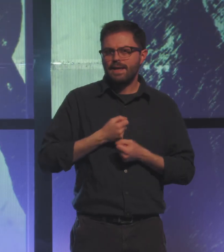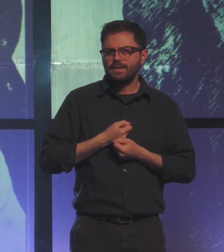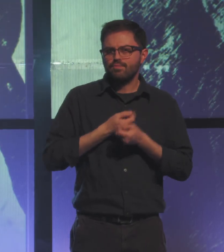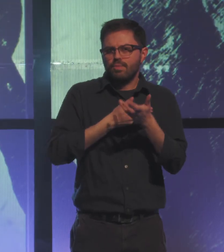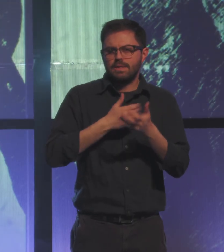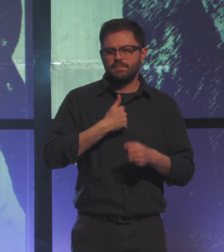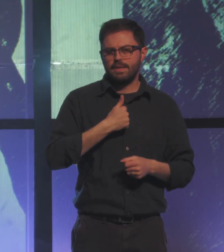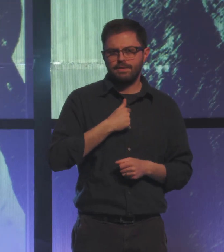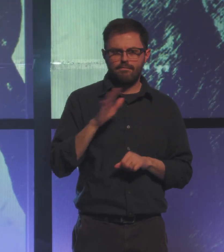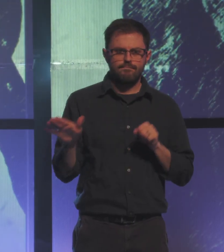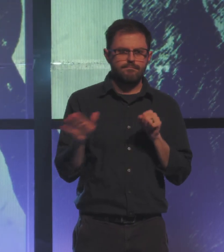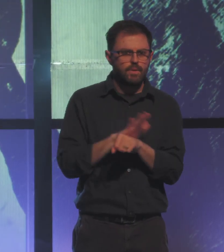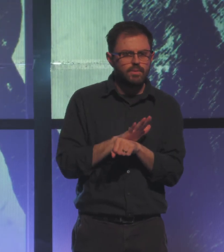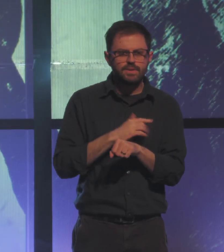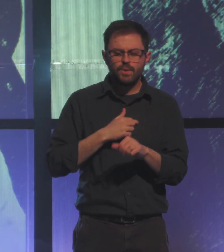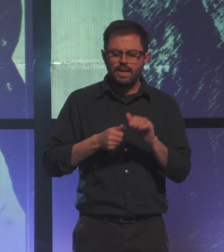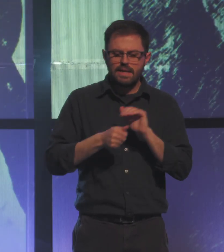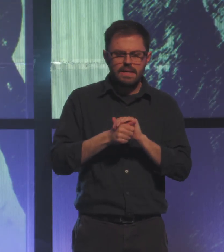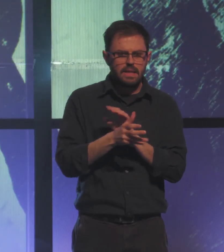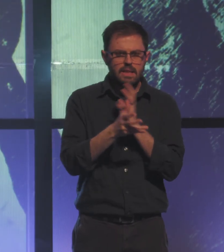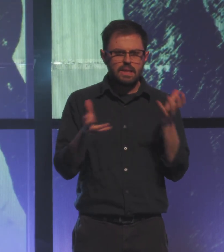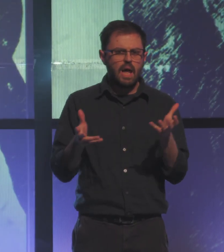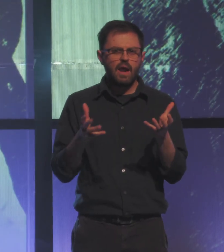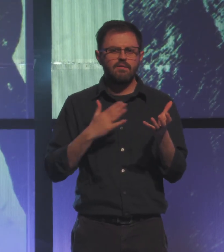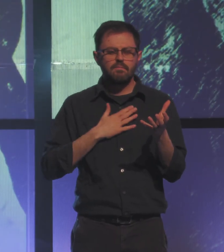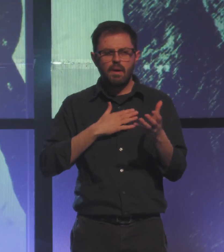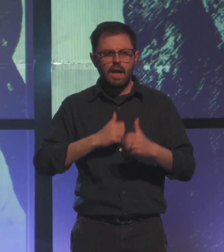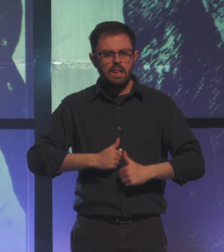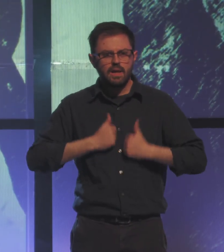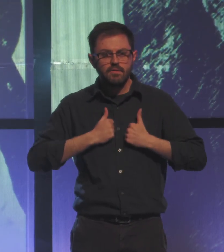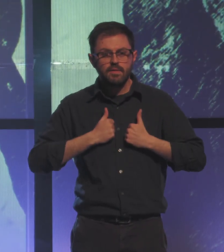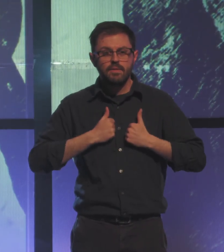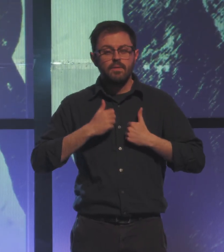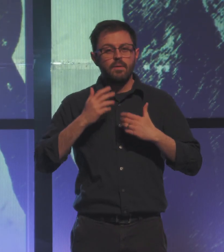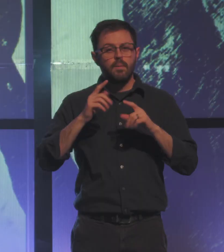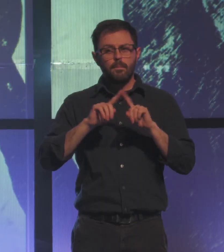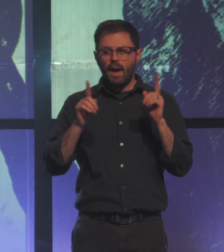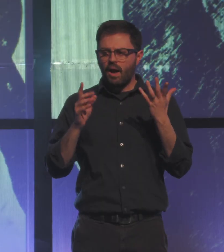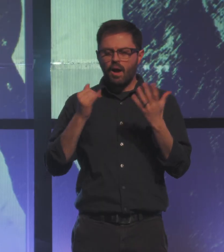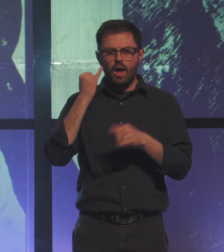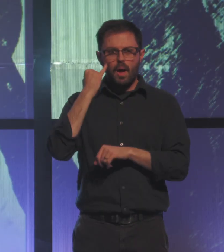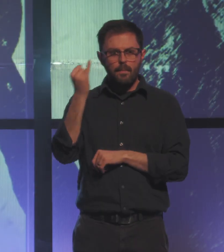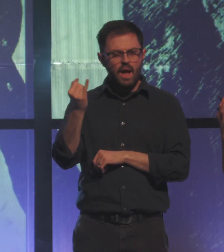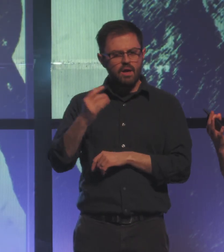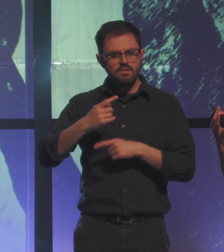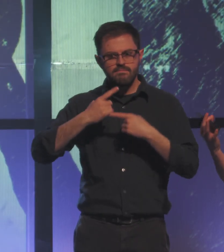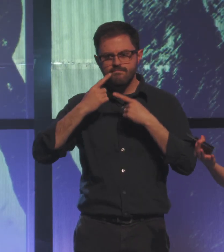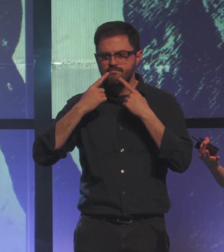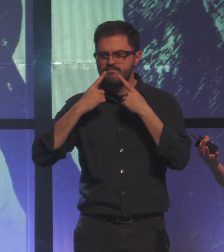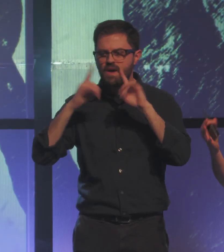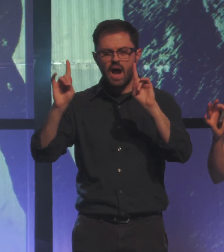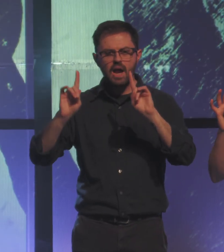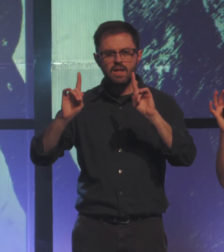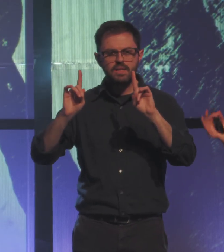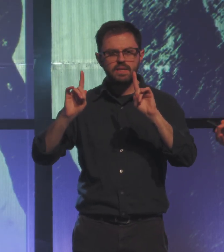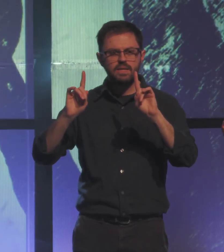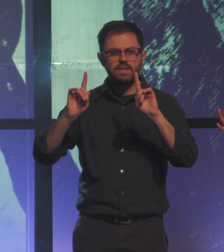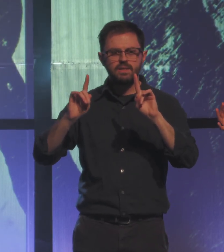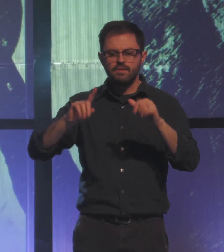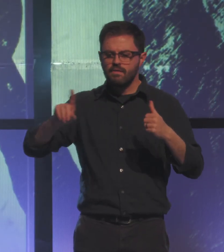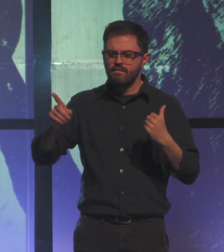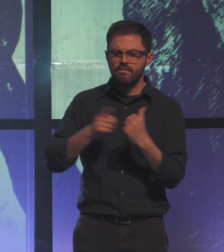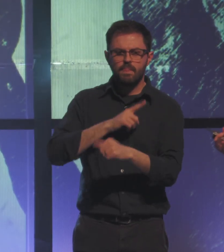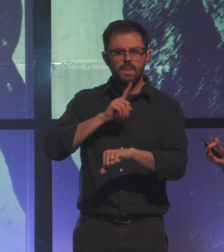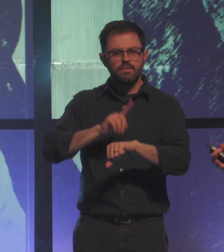I hid so much. But imagine that when I allowed myself to be seen, when I remember the very first time I sat